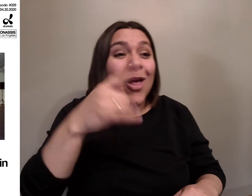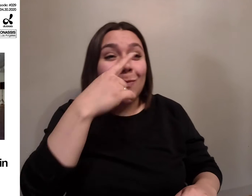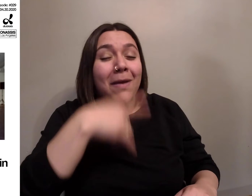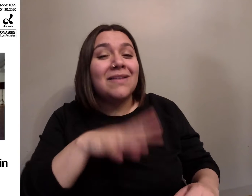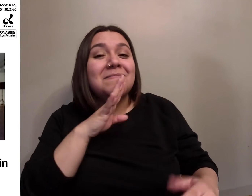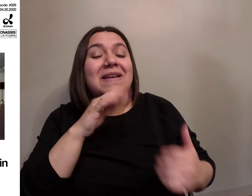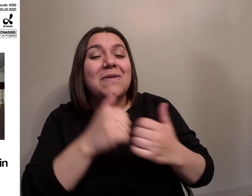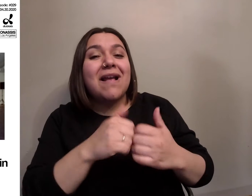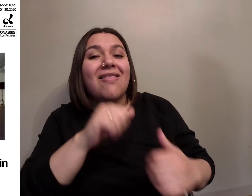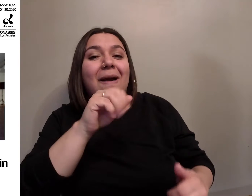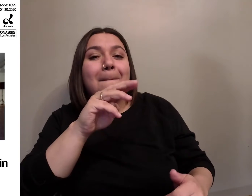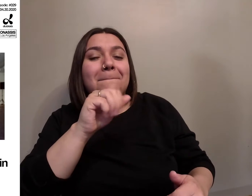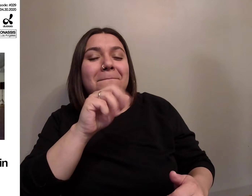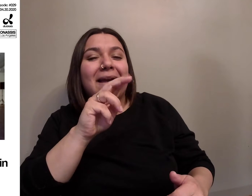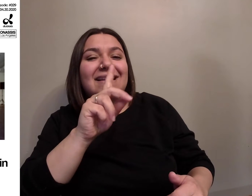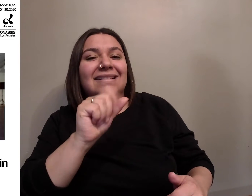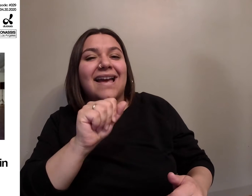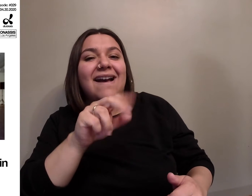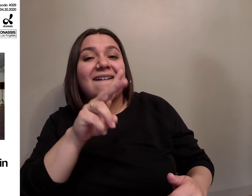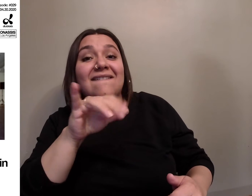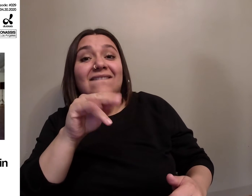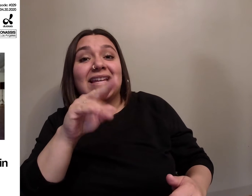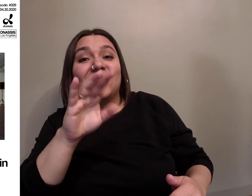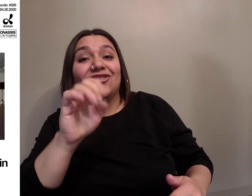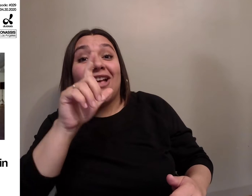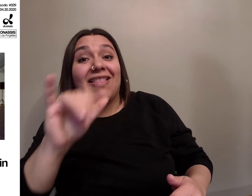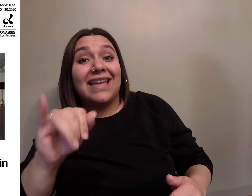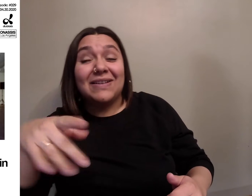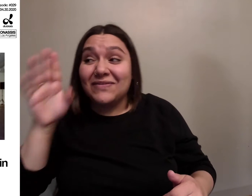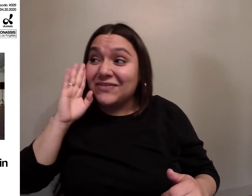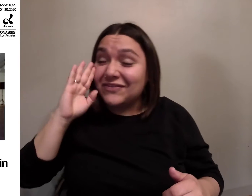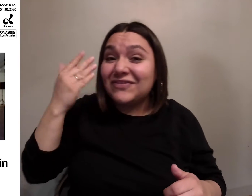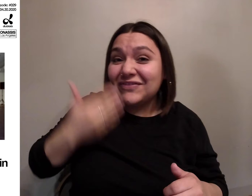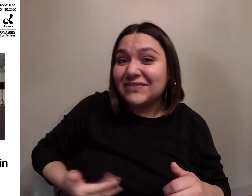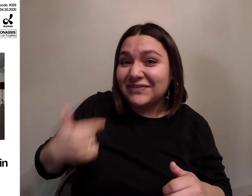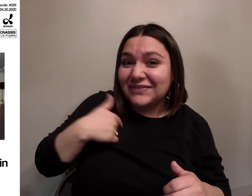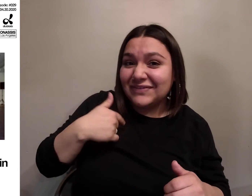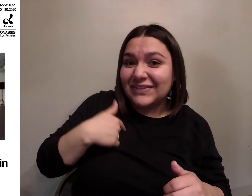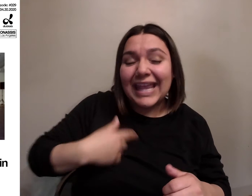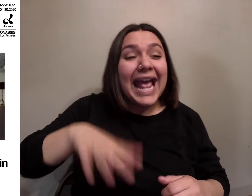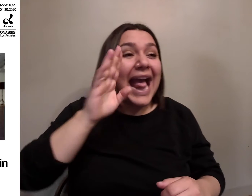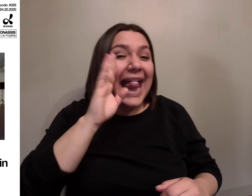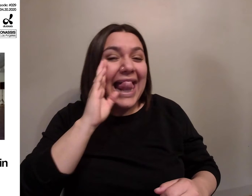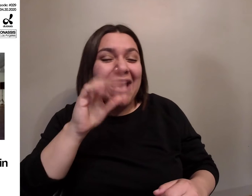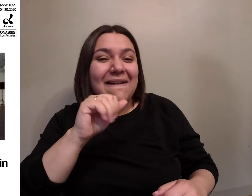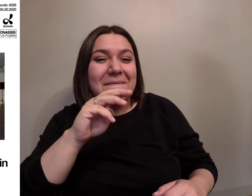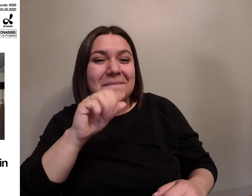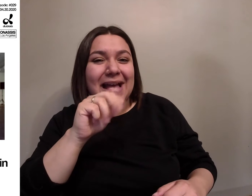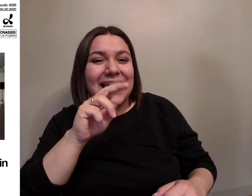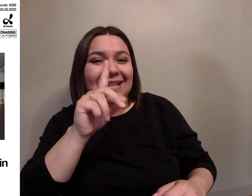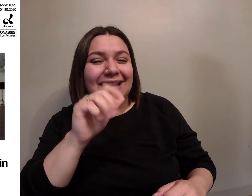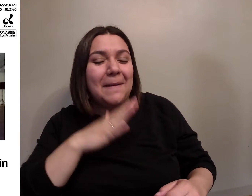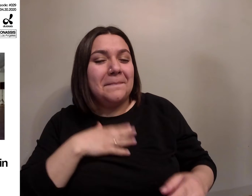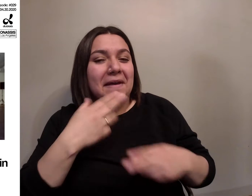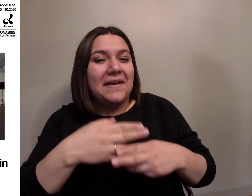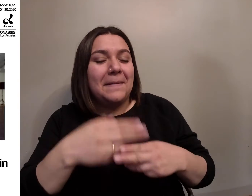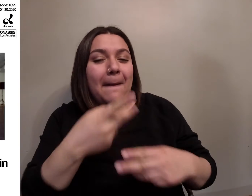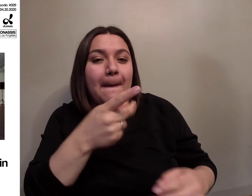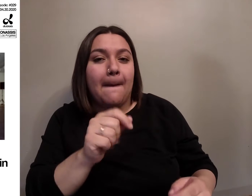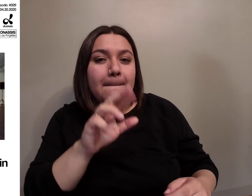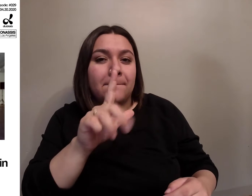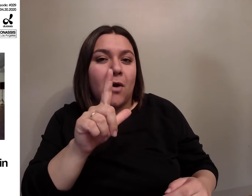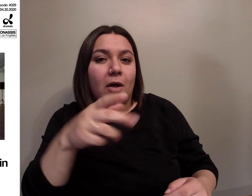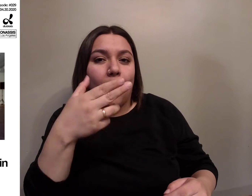Hello, could I please speak with Amanda Cincelli? Yes, speaking. Hello, Amanda. This is Paul